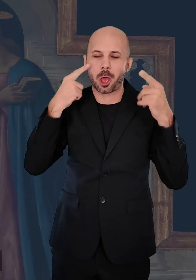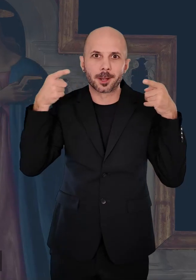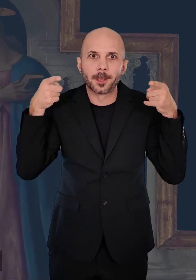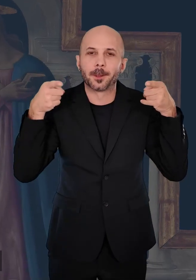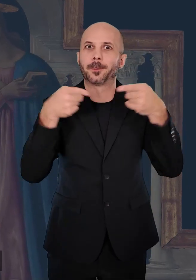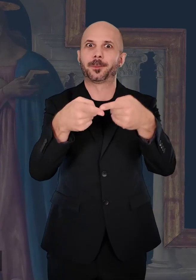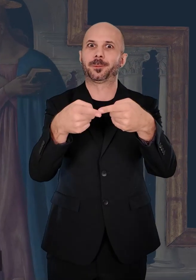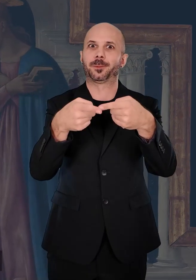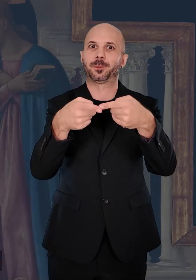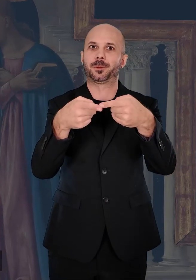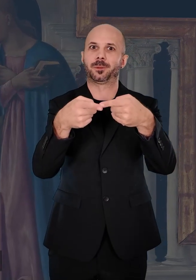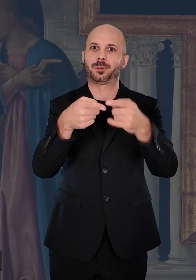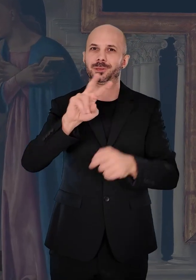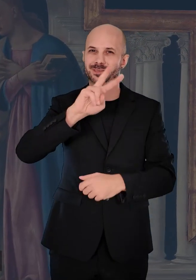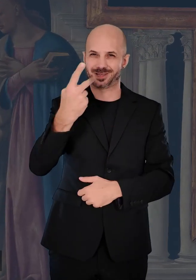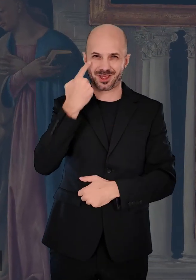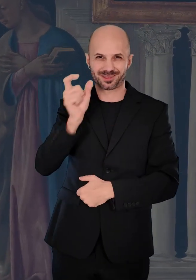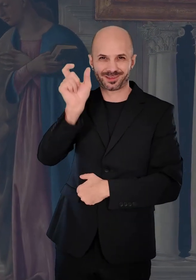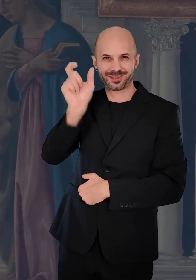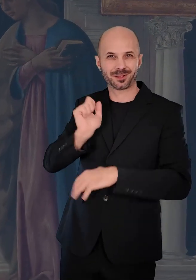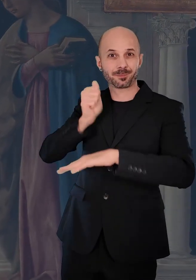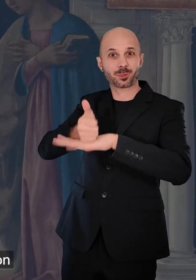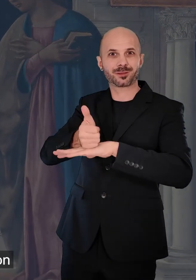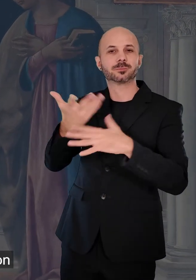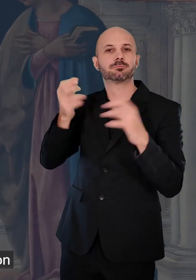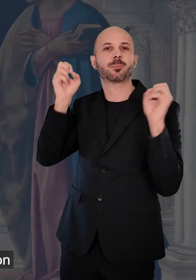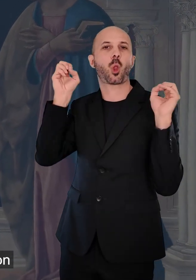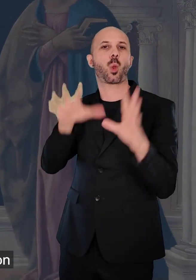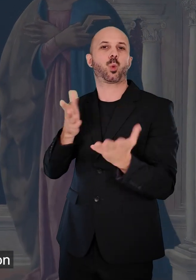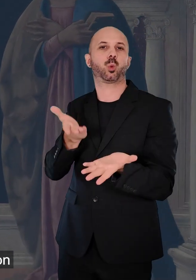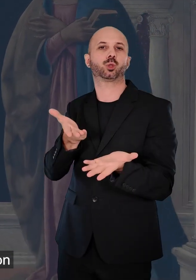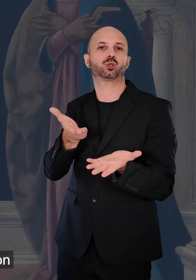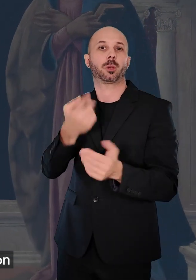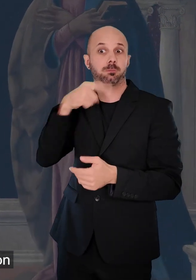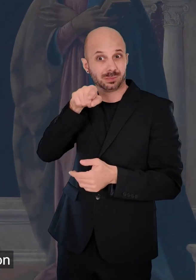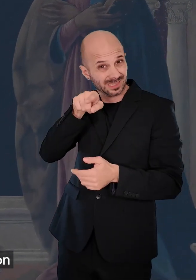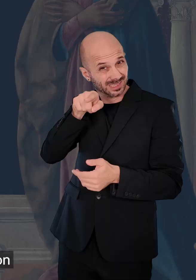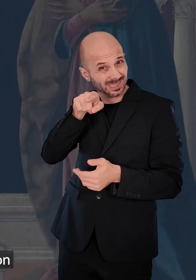of the representation, is light, a crucial